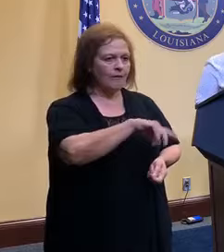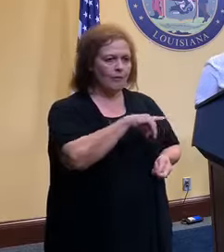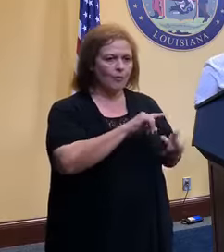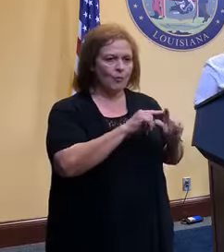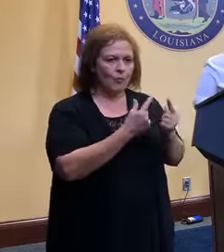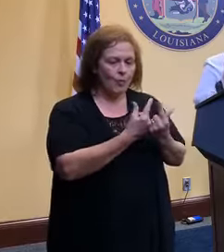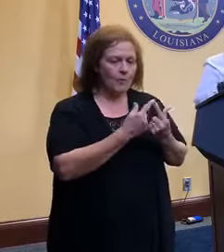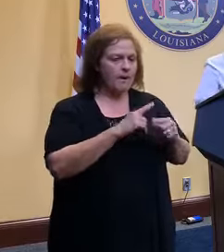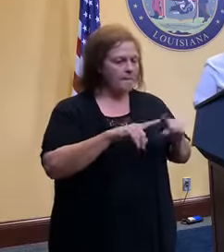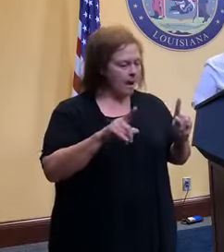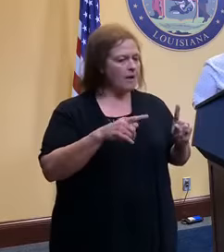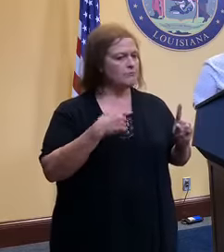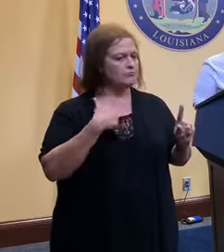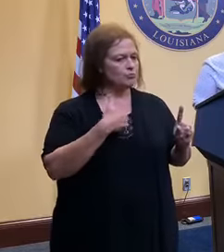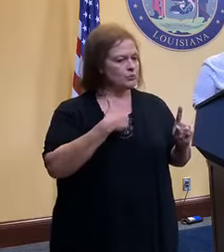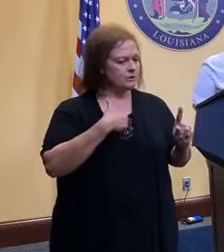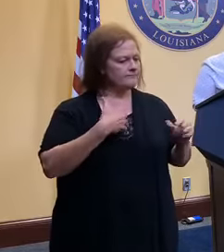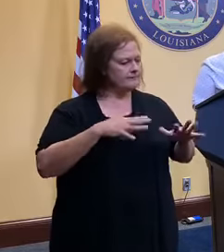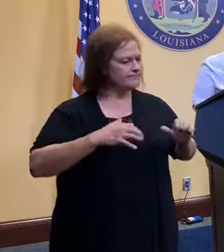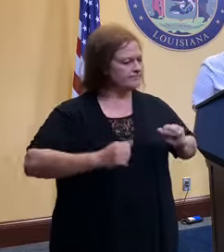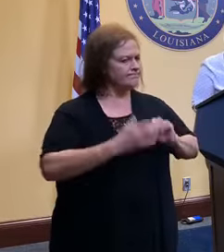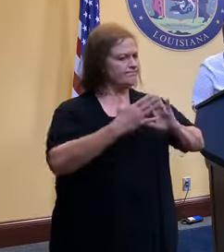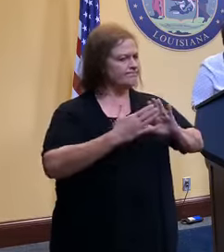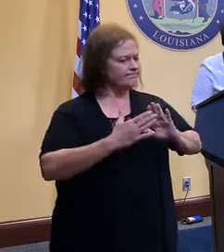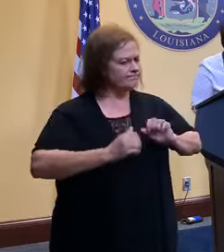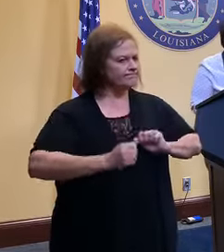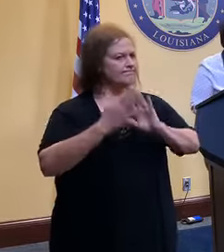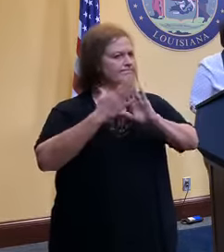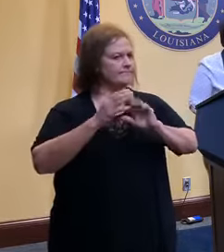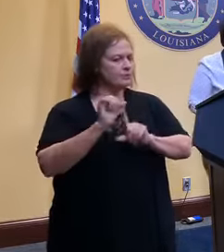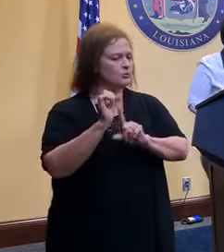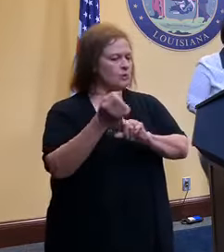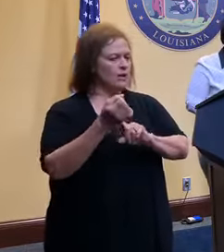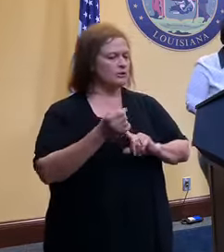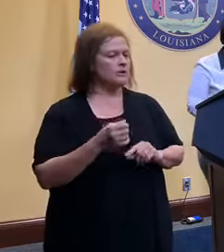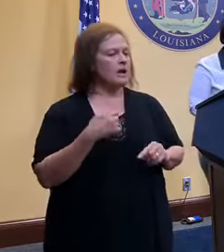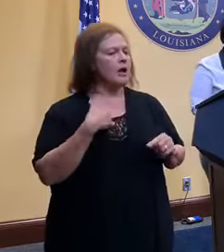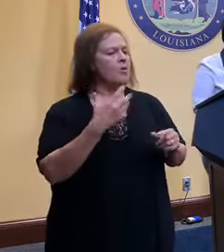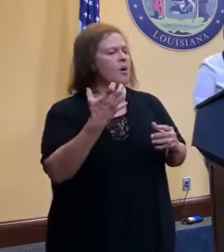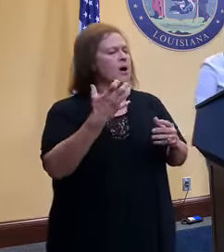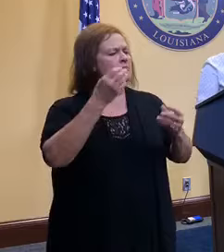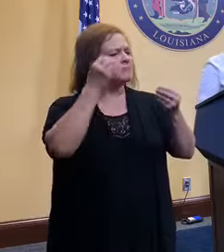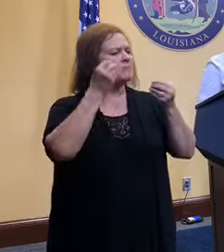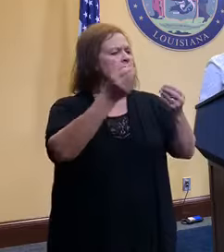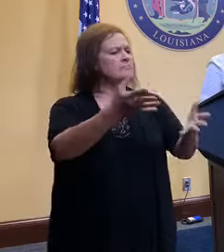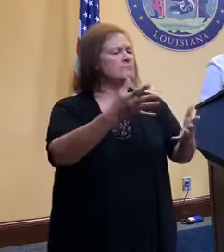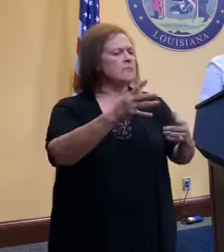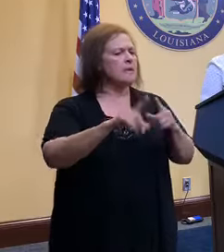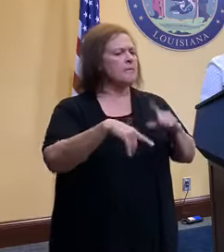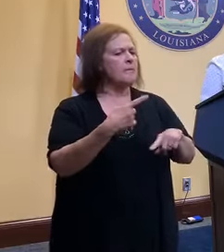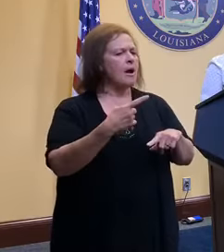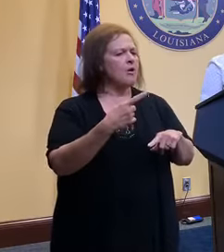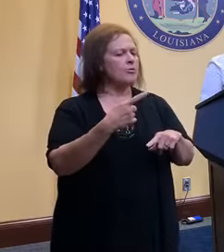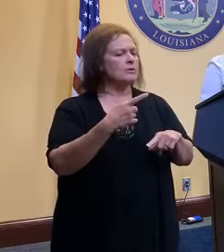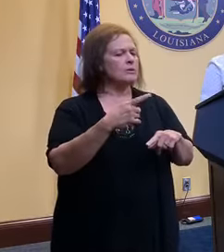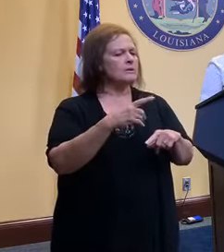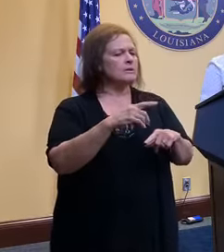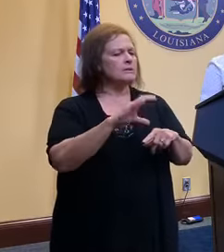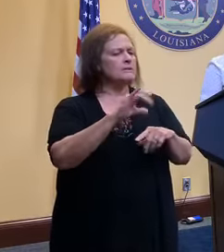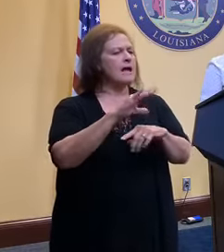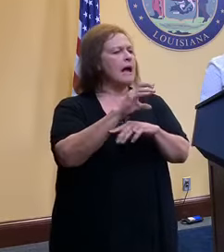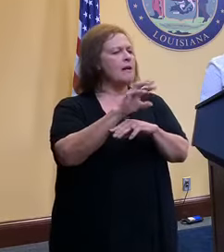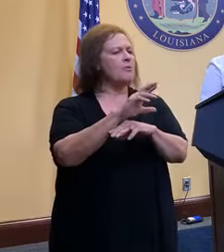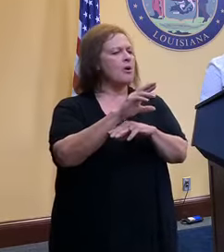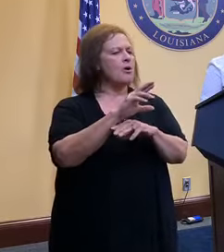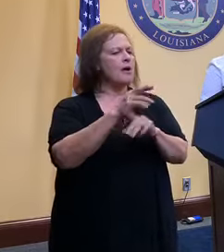them head on. And one that I wanted to give you an update about today was the cyber attack